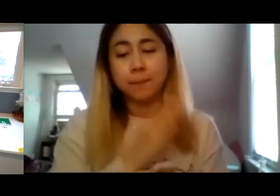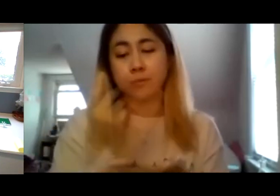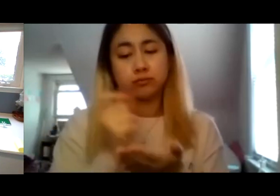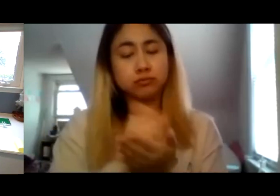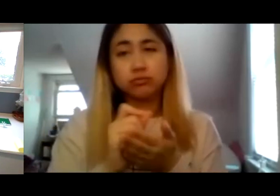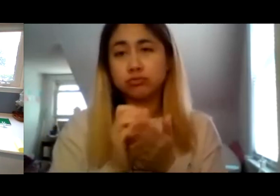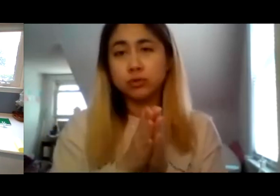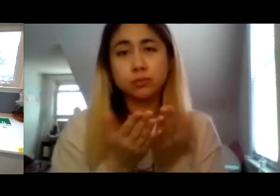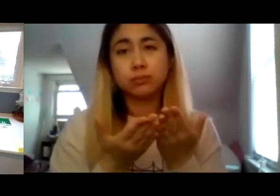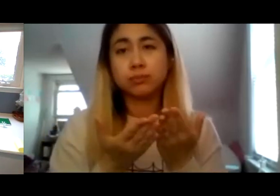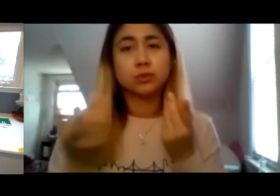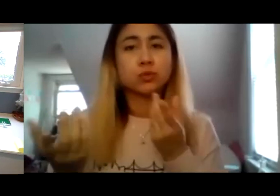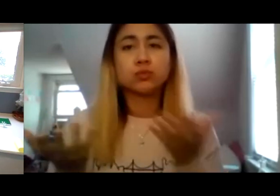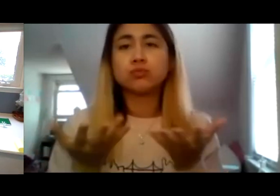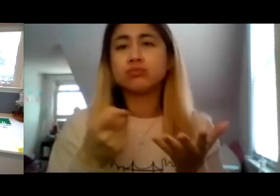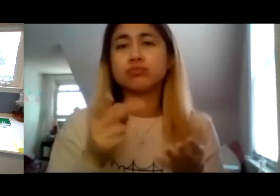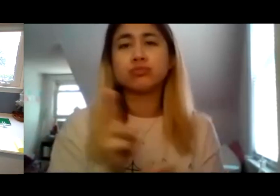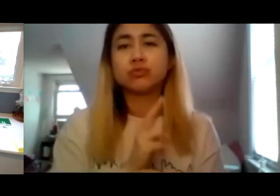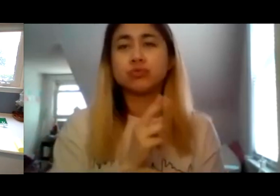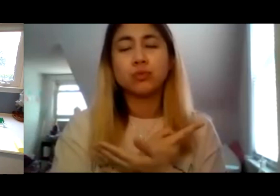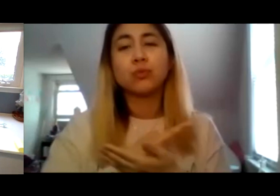been using all week.